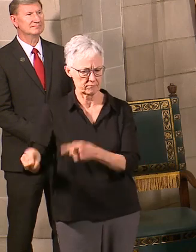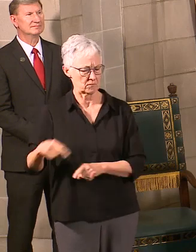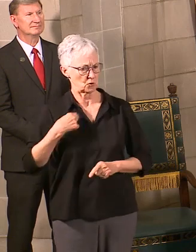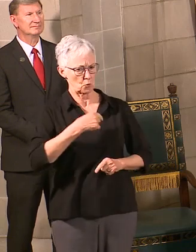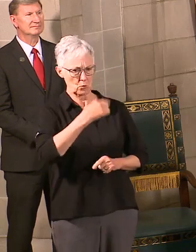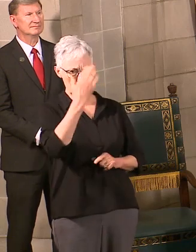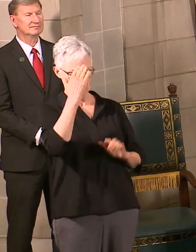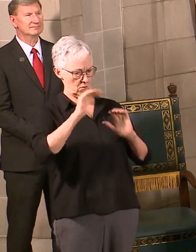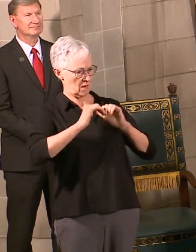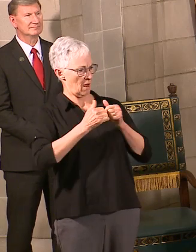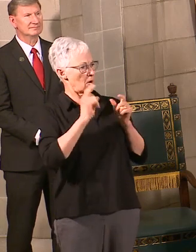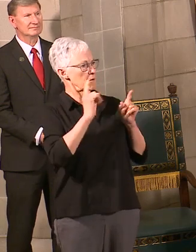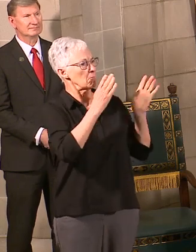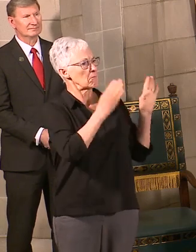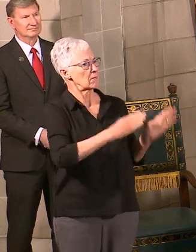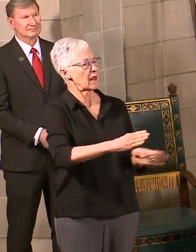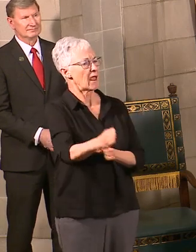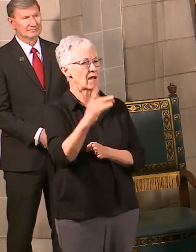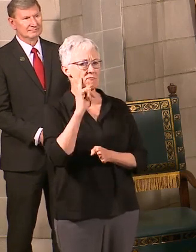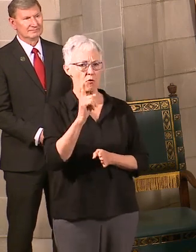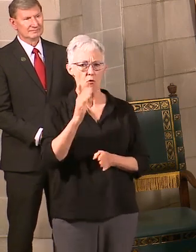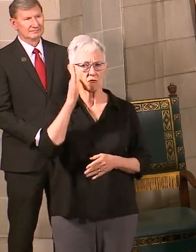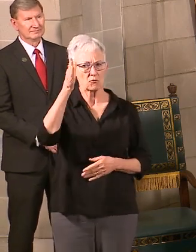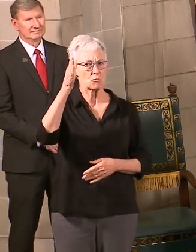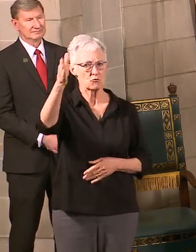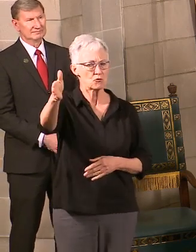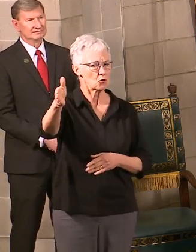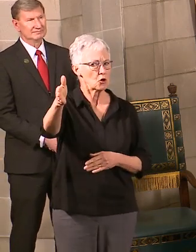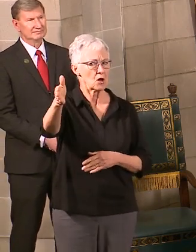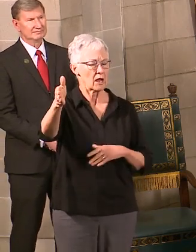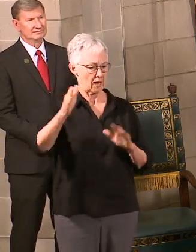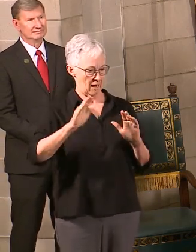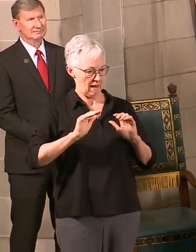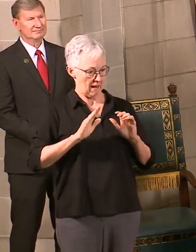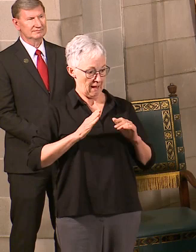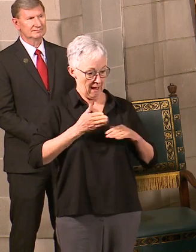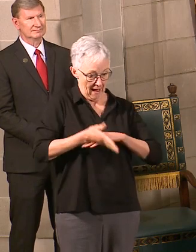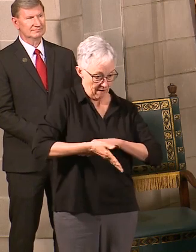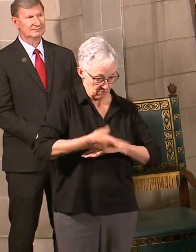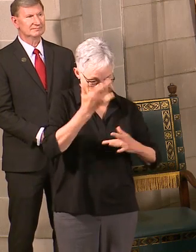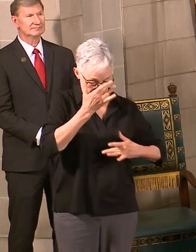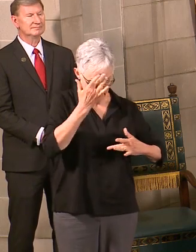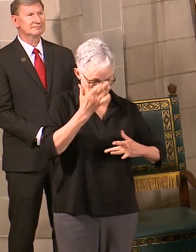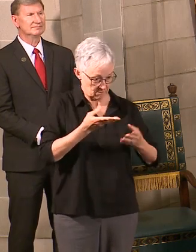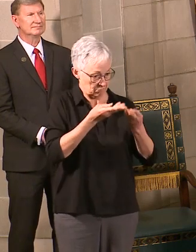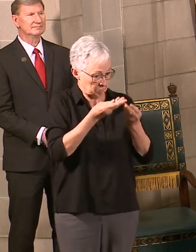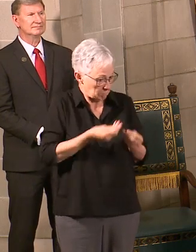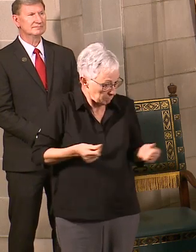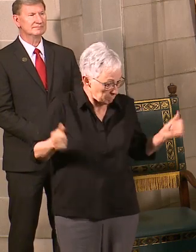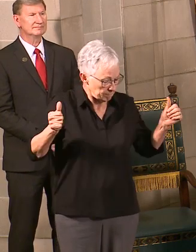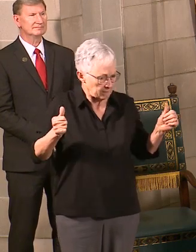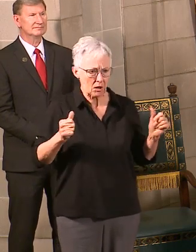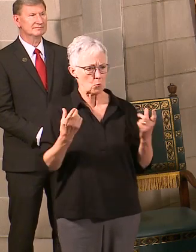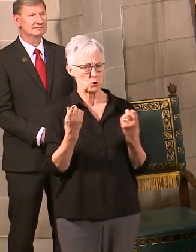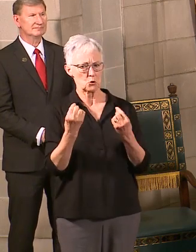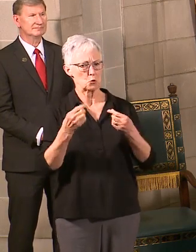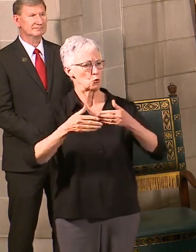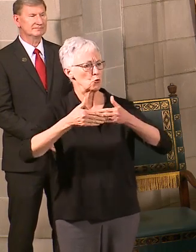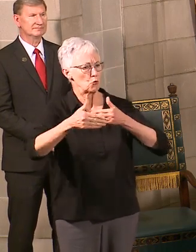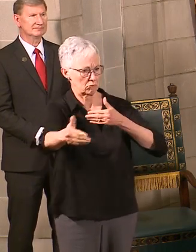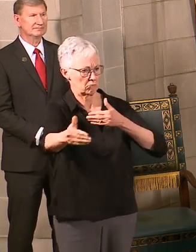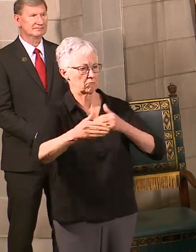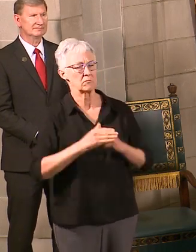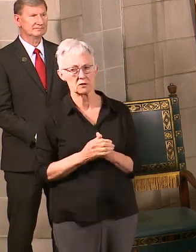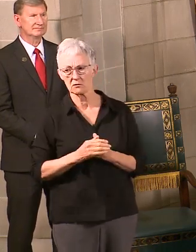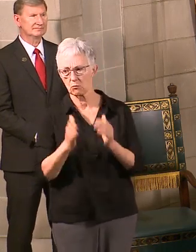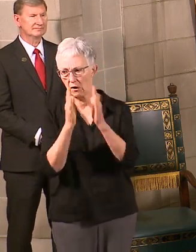growth, as we think about our planning to help recover from this pandemic virus. So we really want Nebraska businesses to start